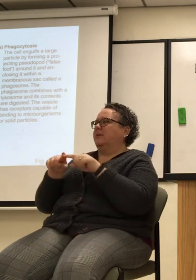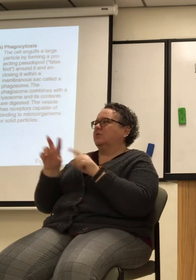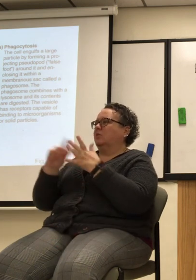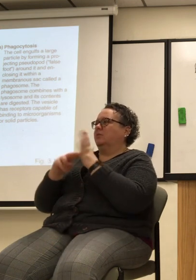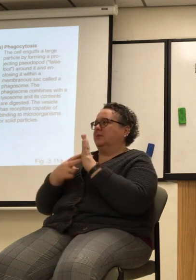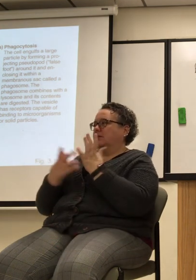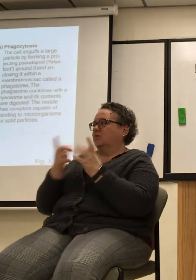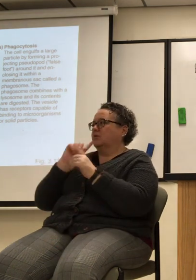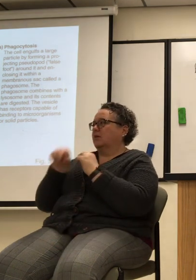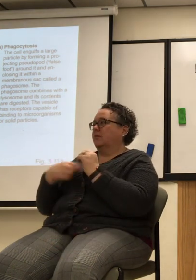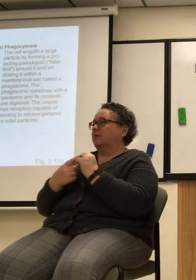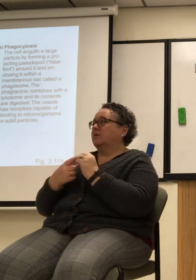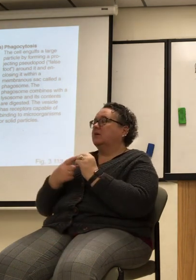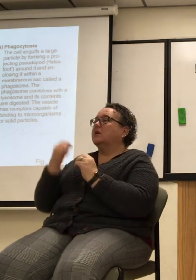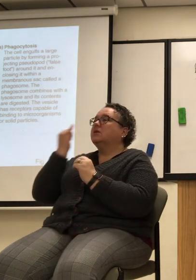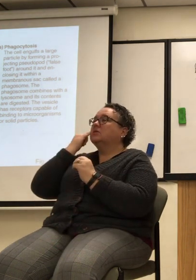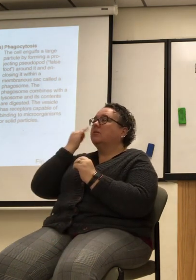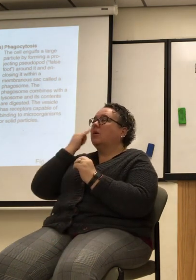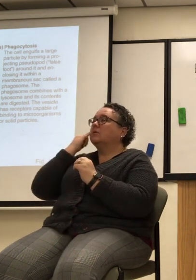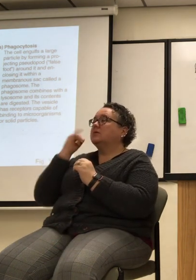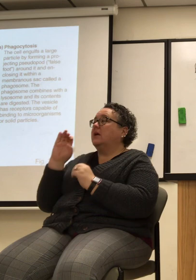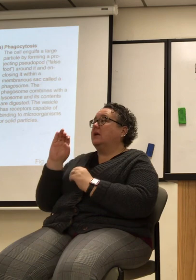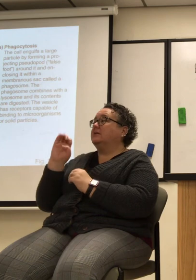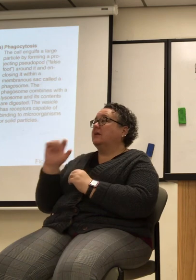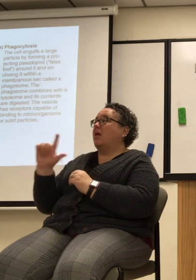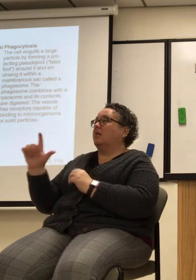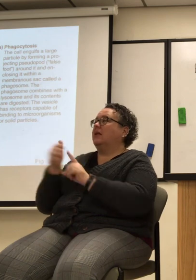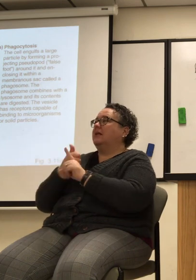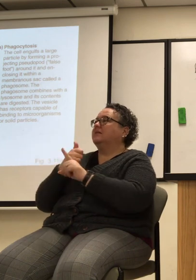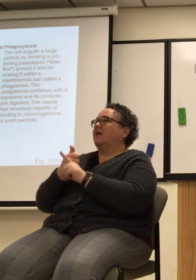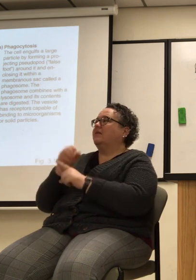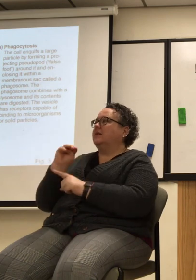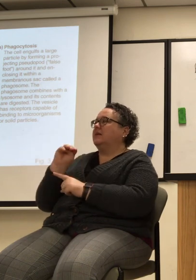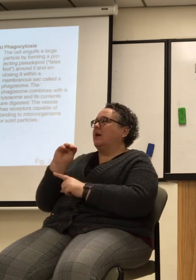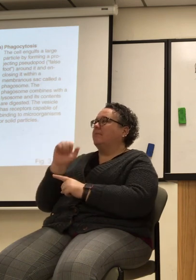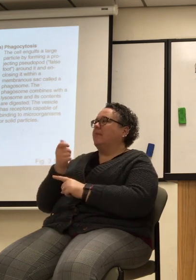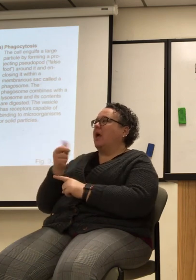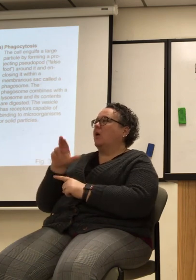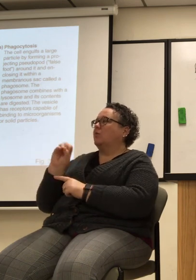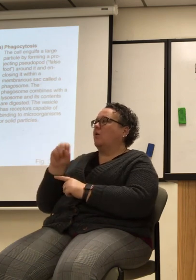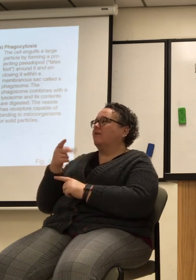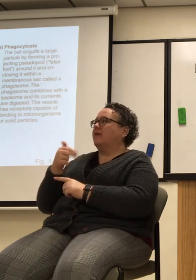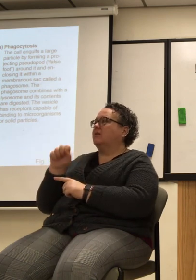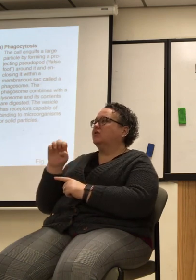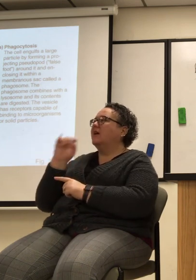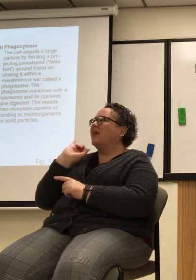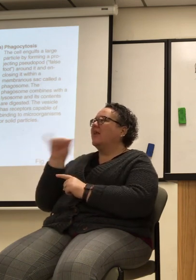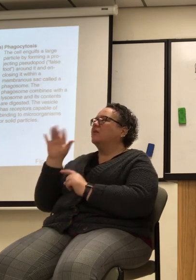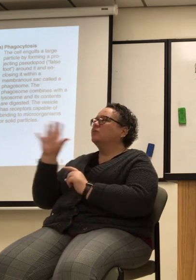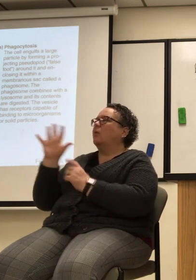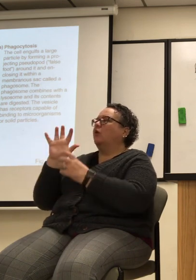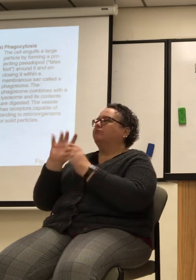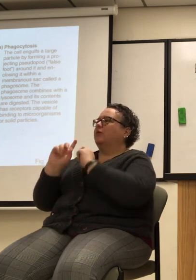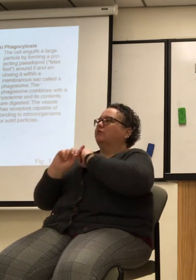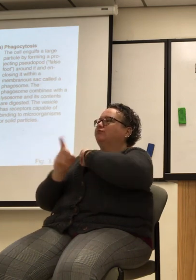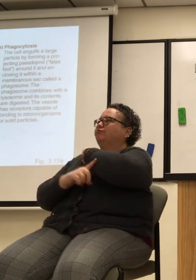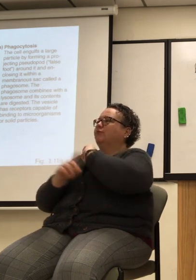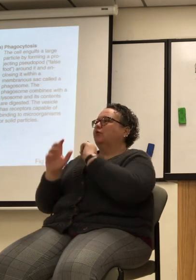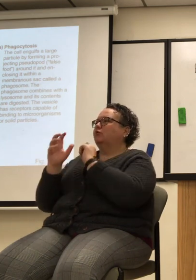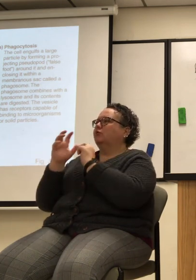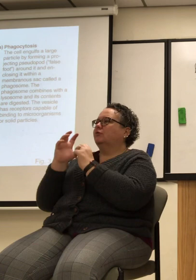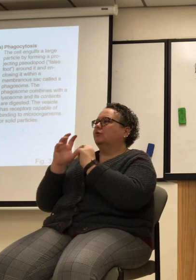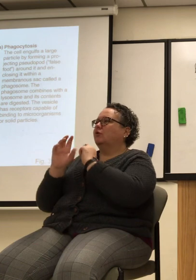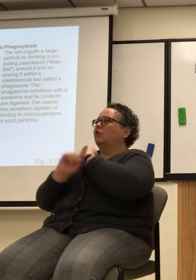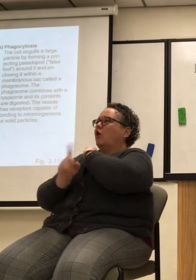Let's say the cell is a macrophage. These are like your garbage eaters that keep things sterile inside your body.